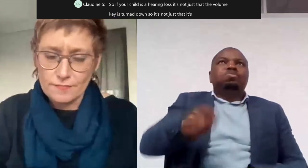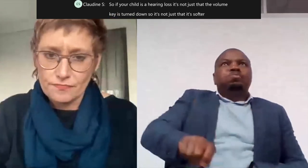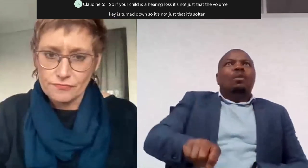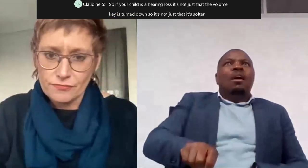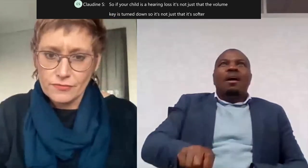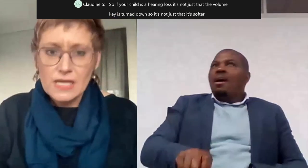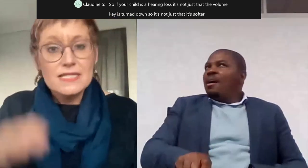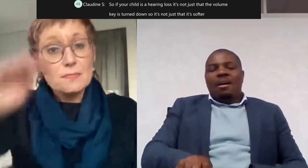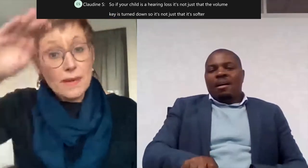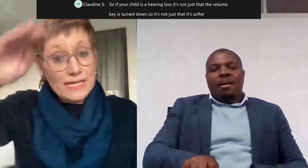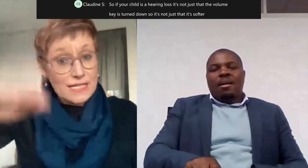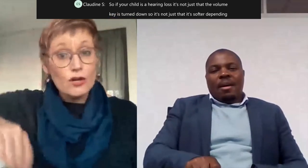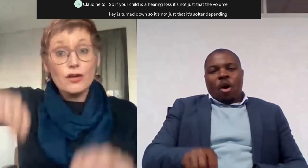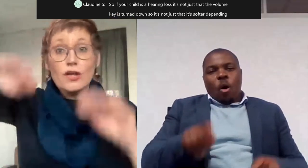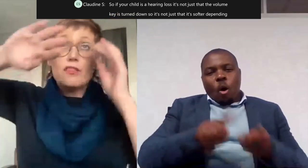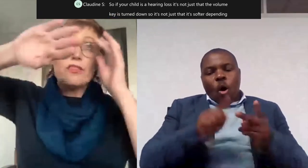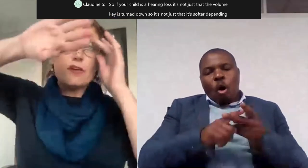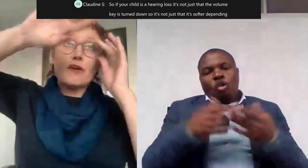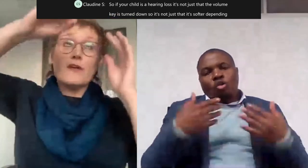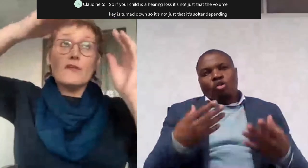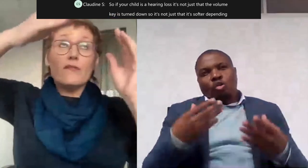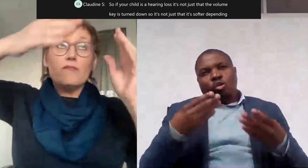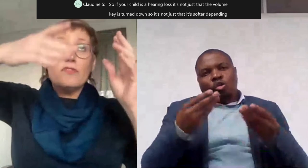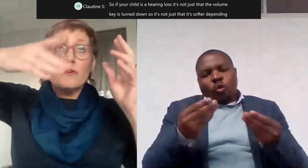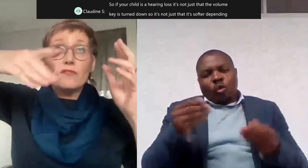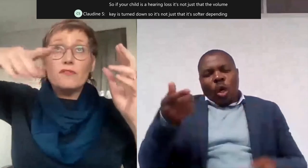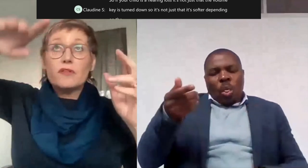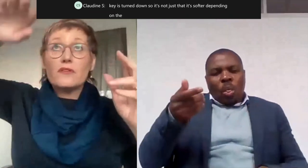it's softer. Depending on